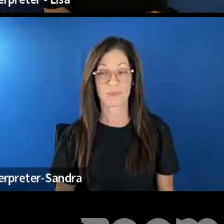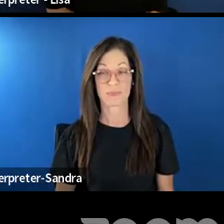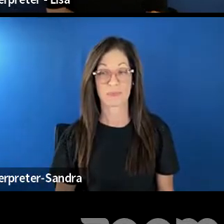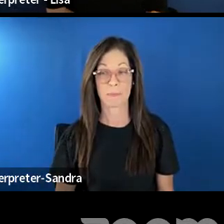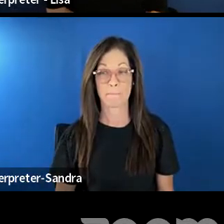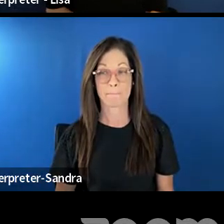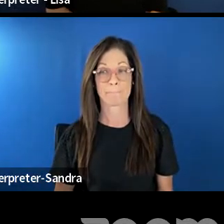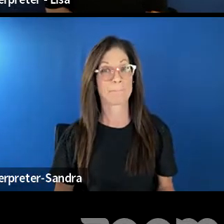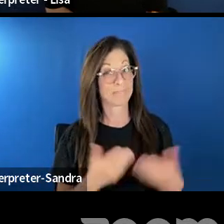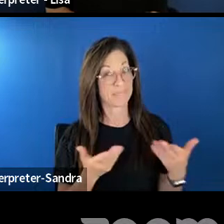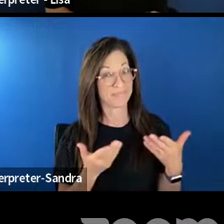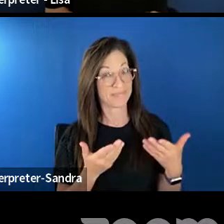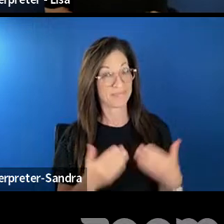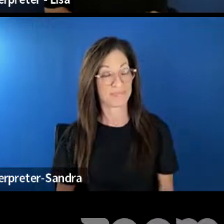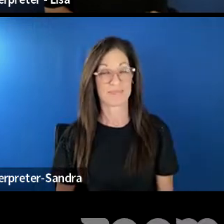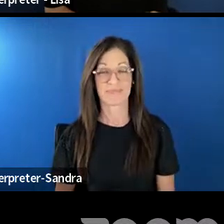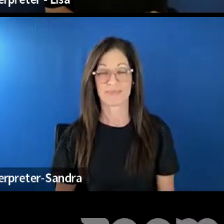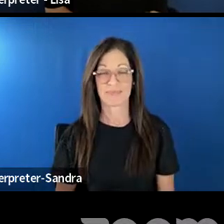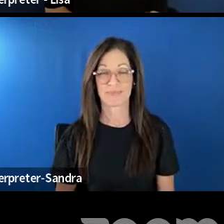Here.